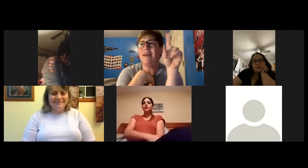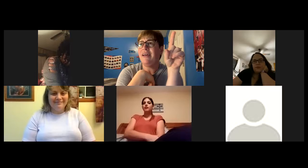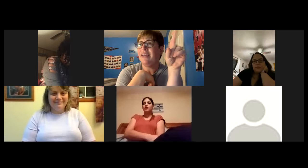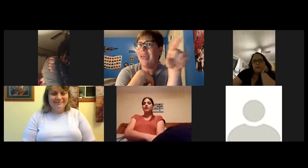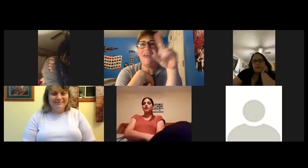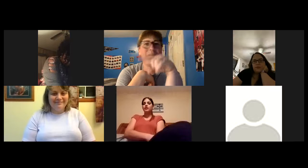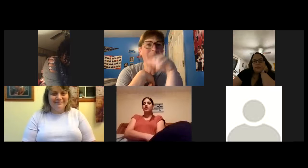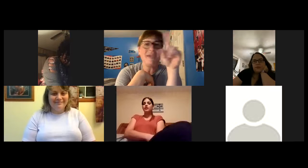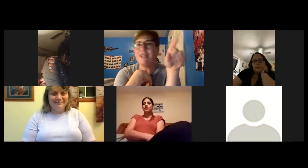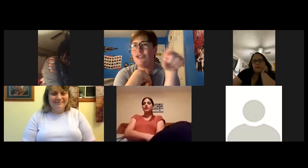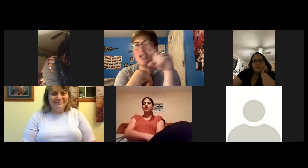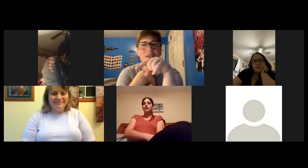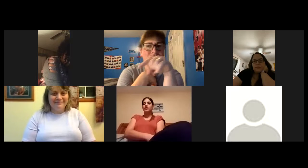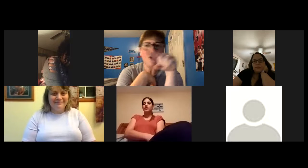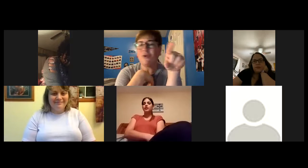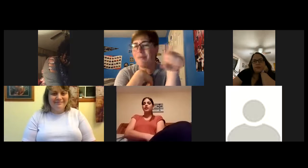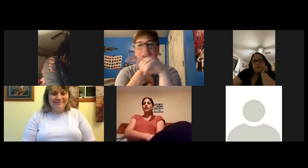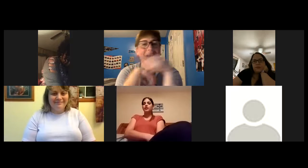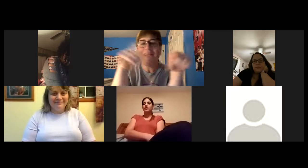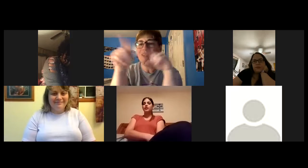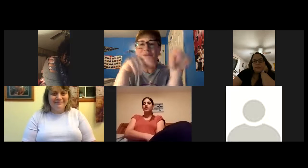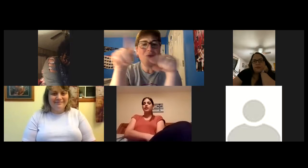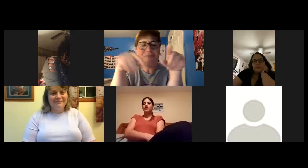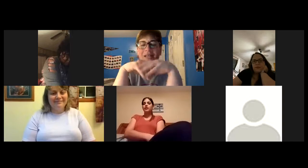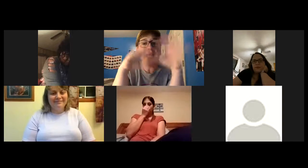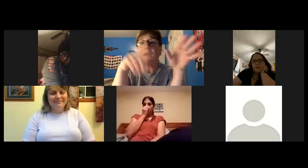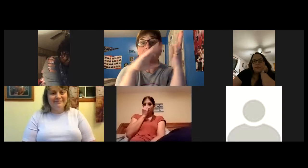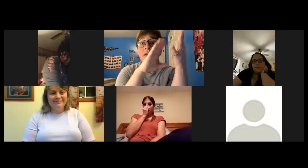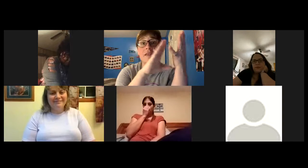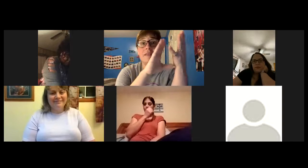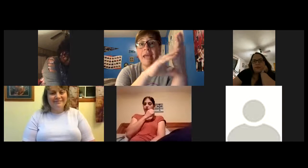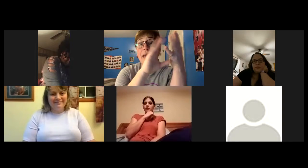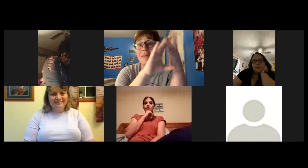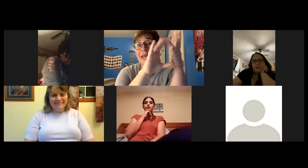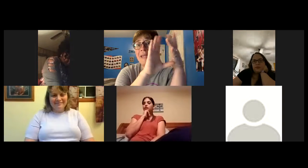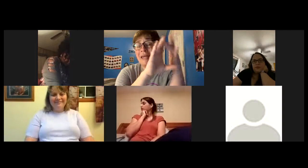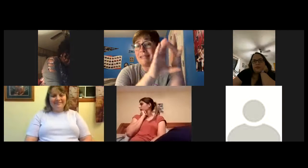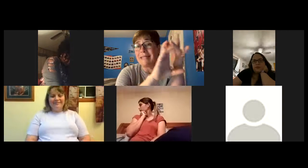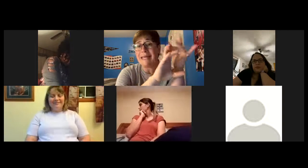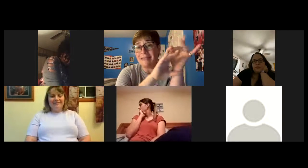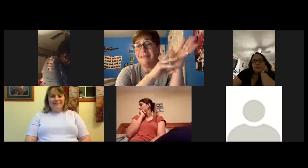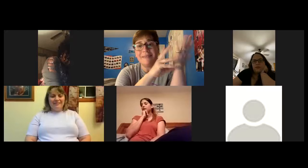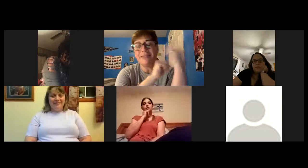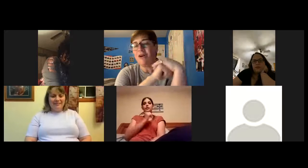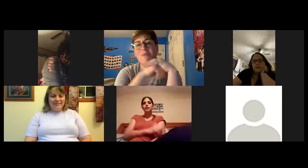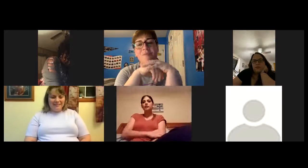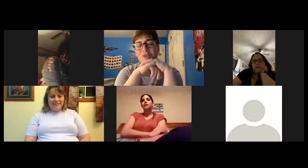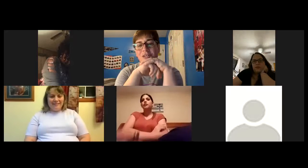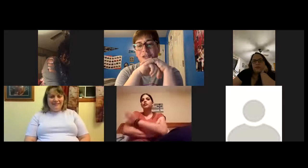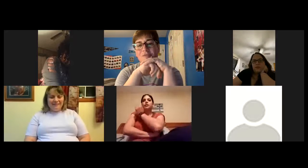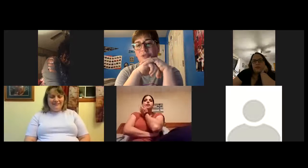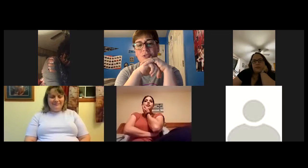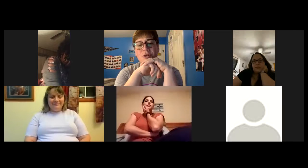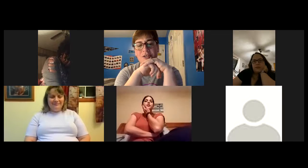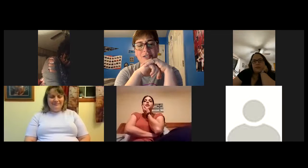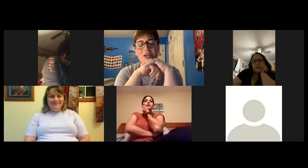F's, K and P, G and Q. I mean, you know, the M, N, and T, you know, you can